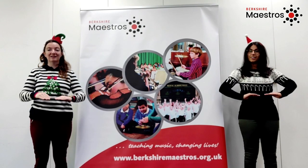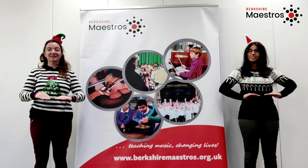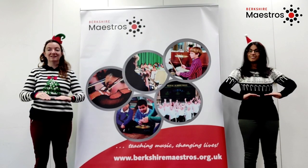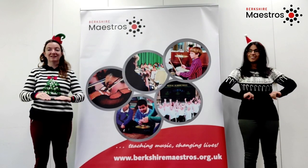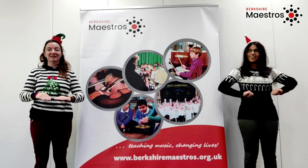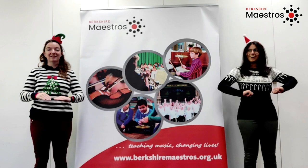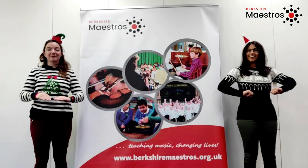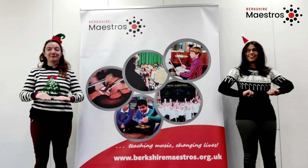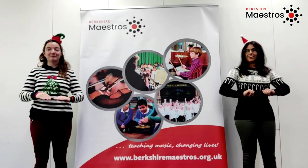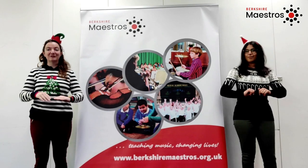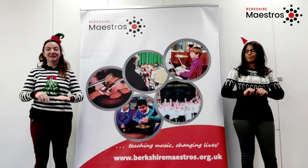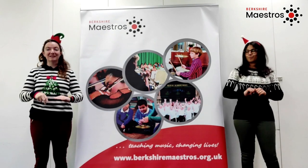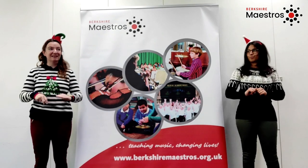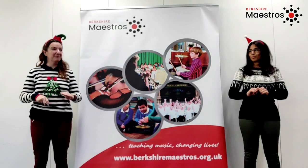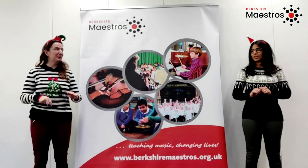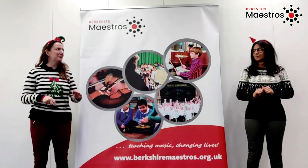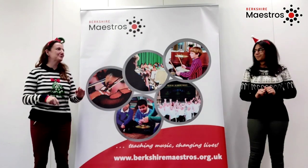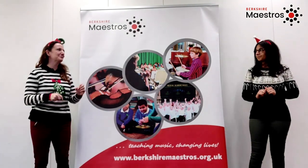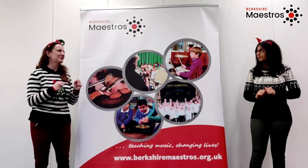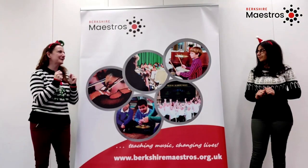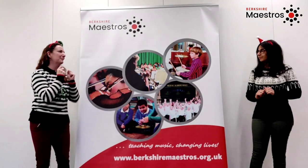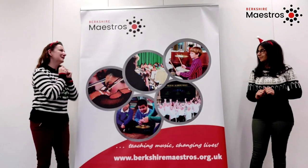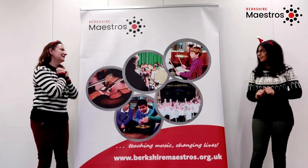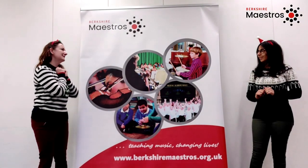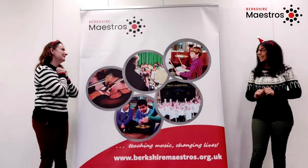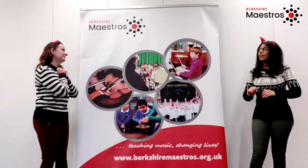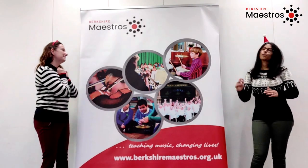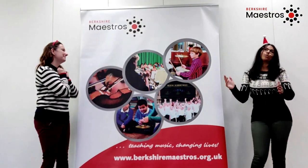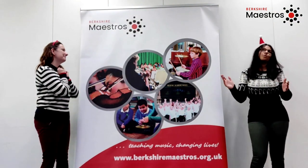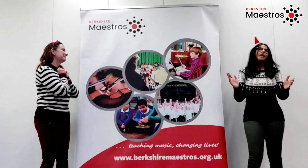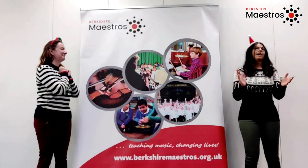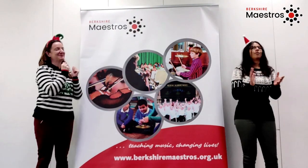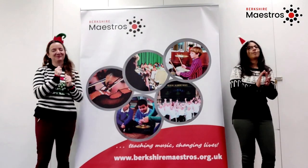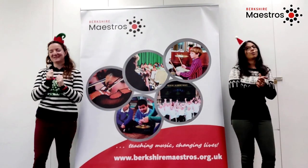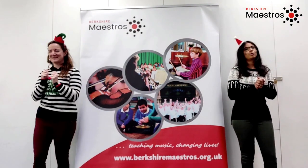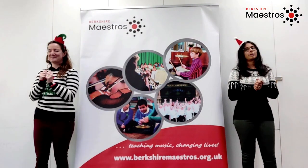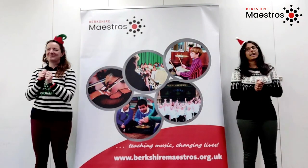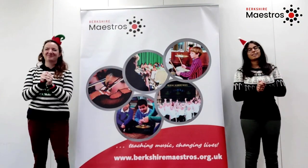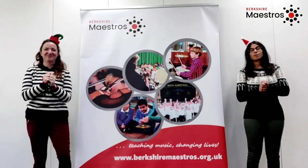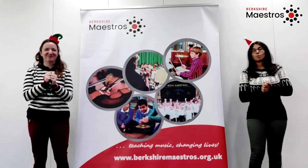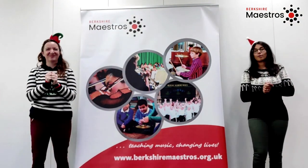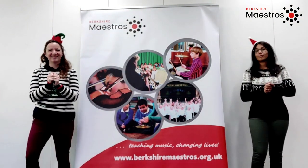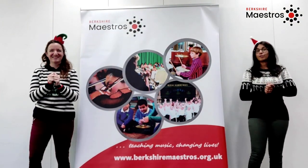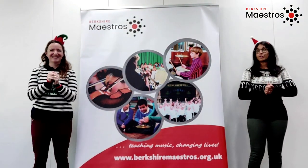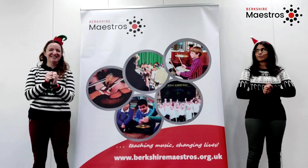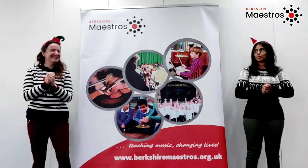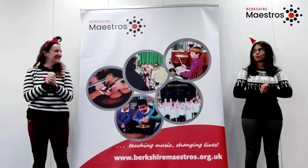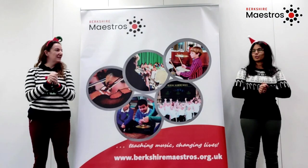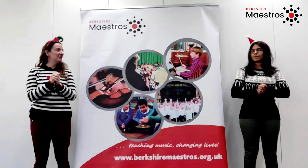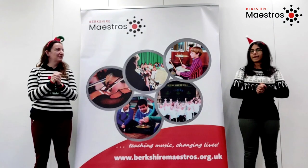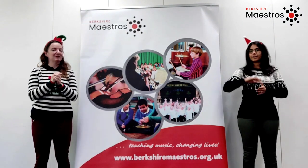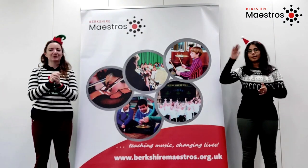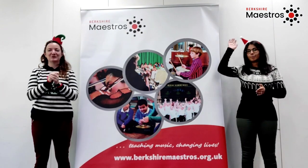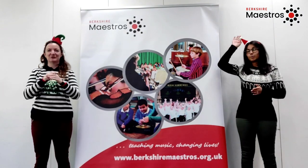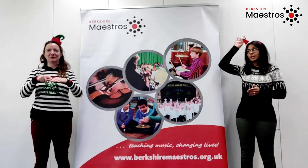3, 2, 1. Great. Can we go and do some dressing up, please, Katie? Of course we can. Of course we can. So we're off to floor two again. So we can